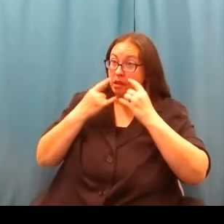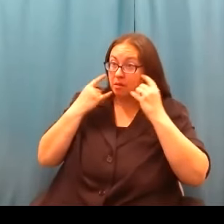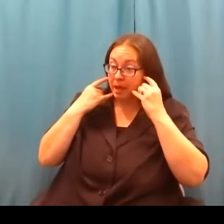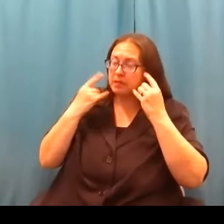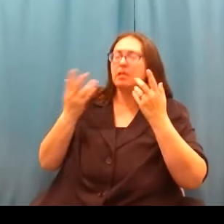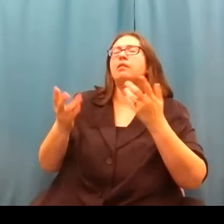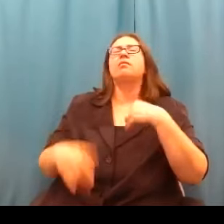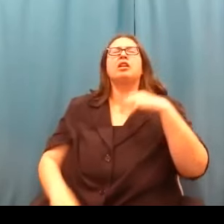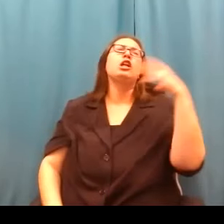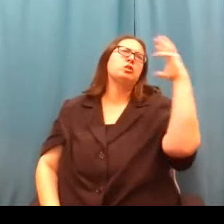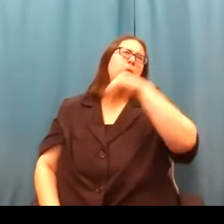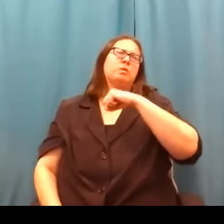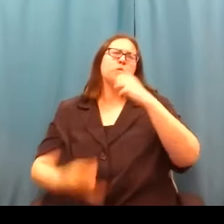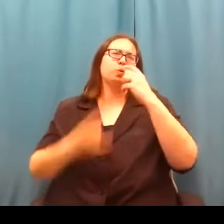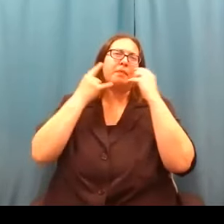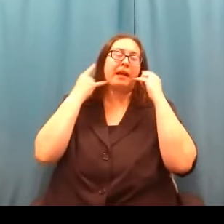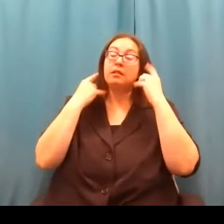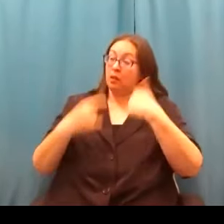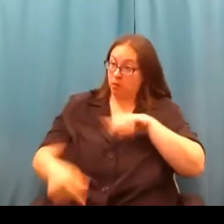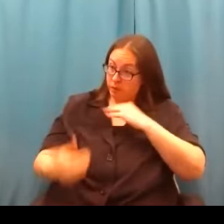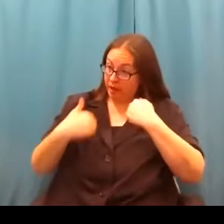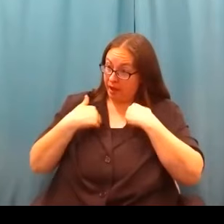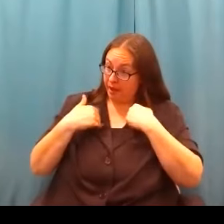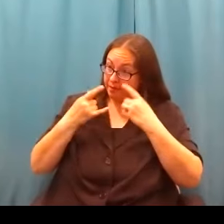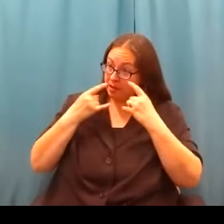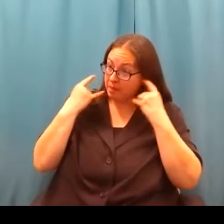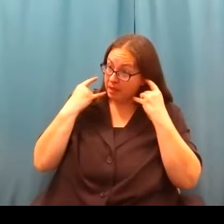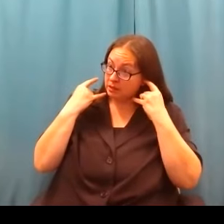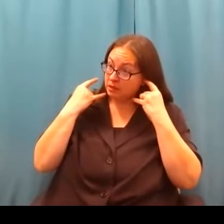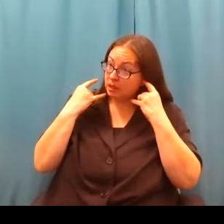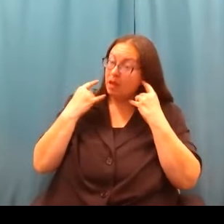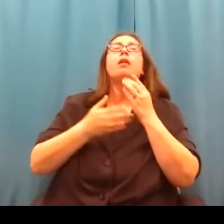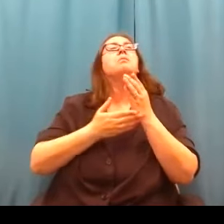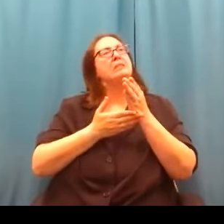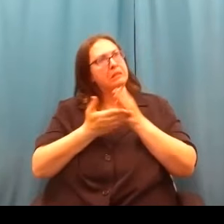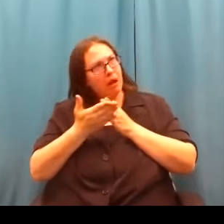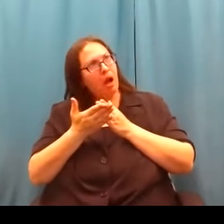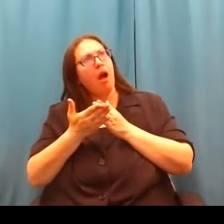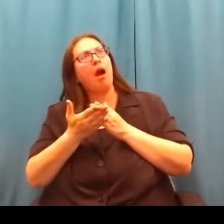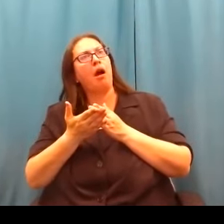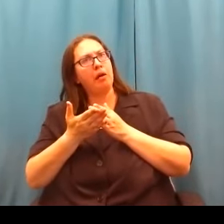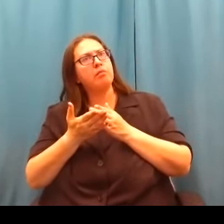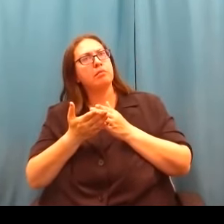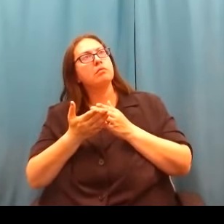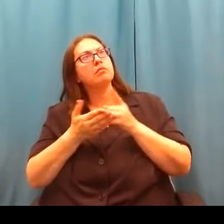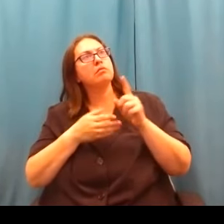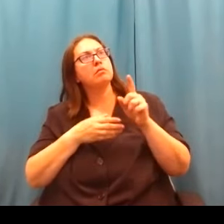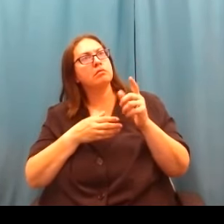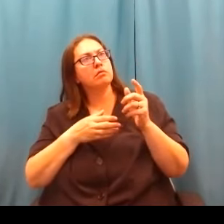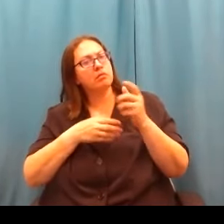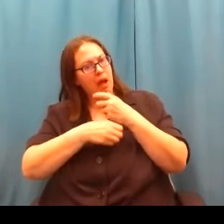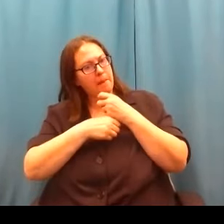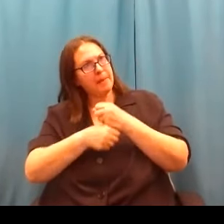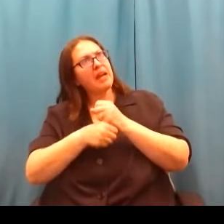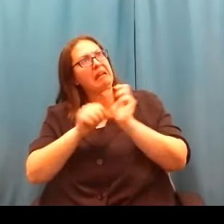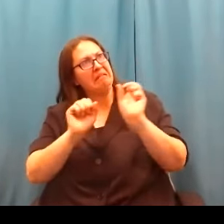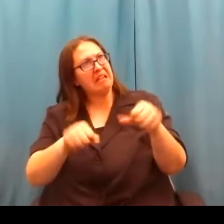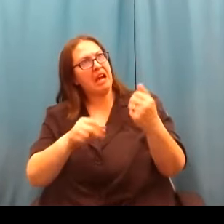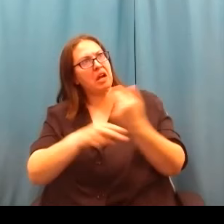say it's a mask. Do we have masks? Some masks are made to be worn more than